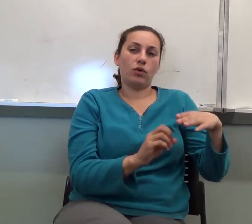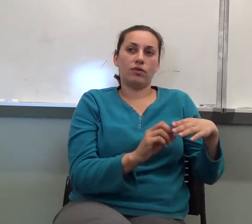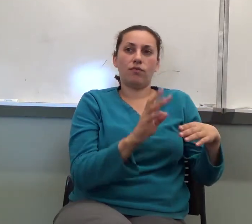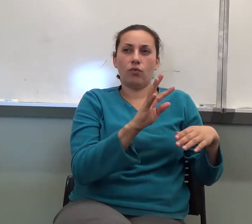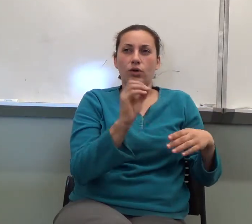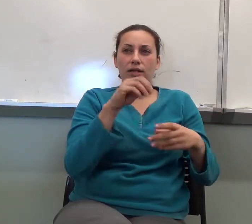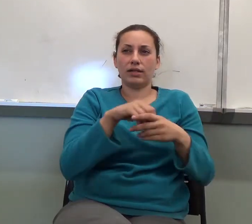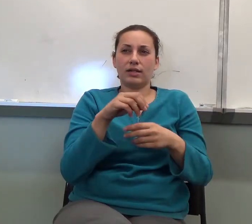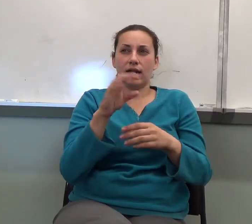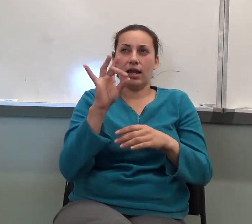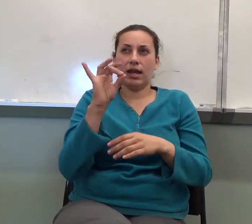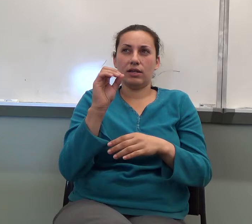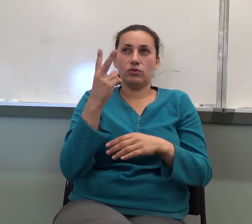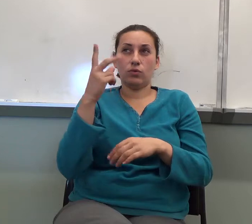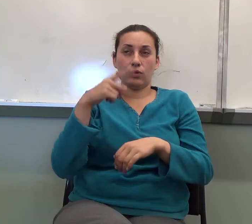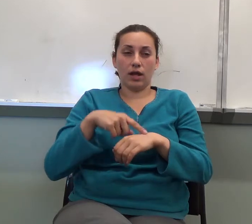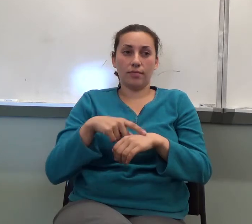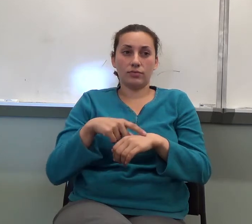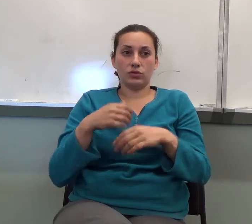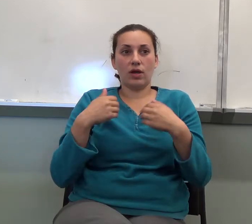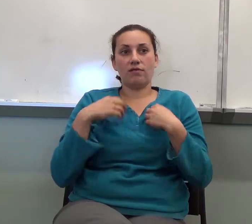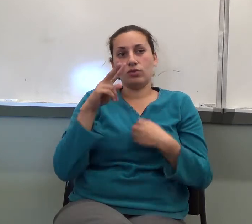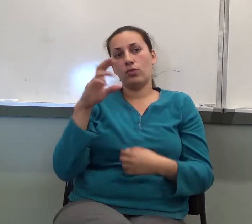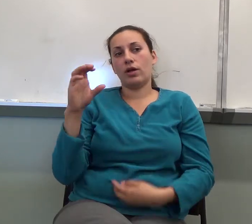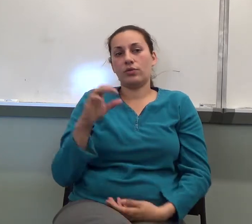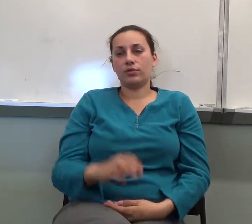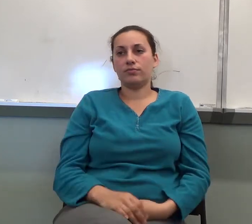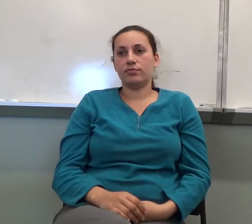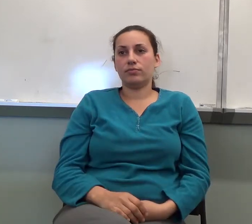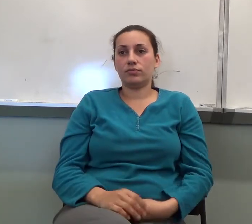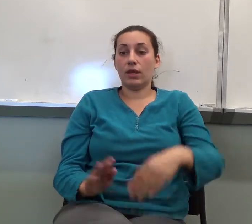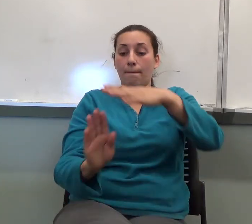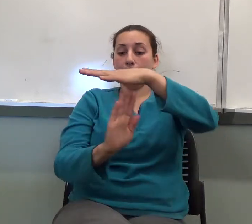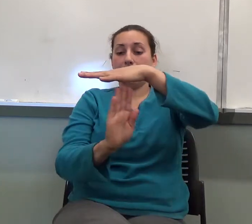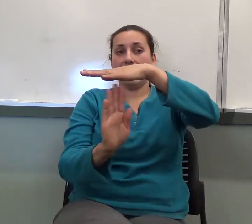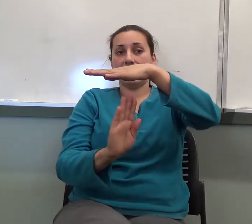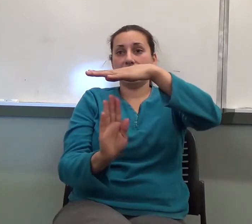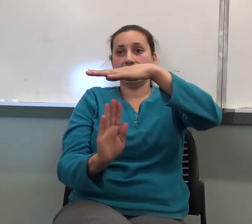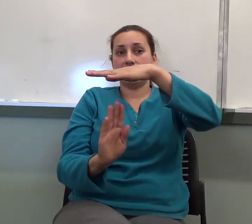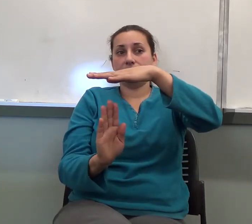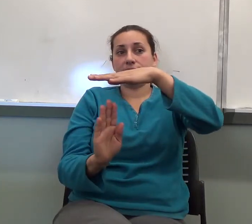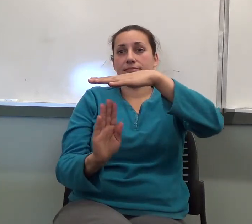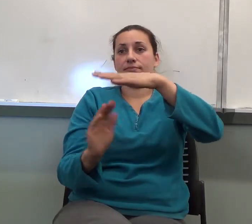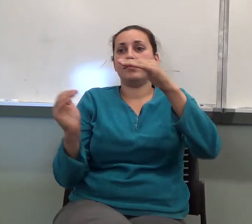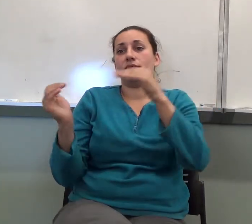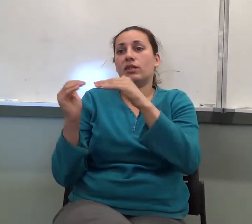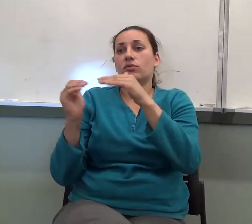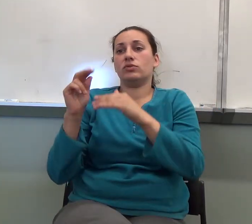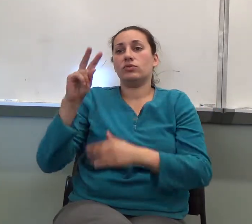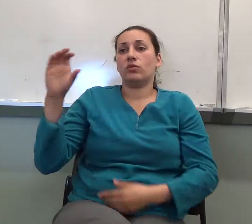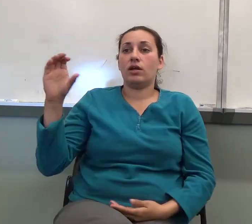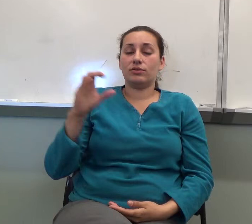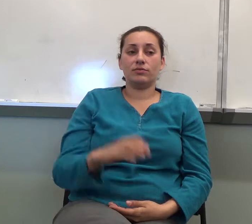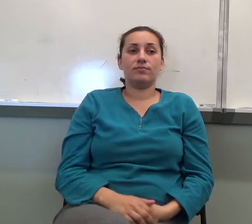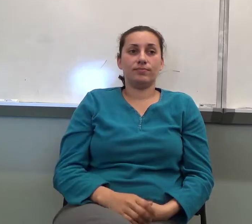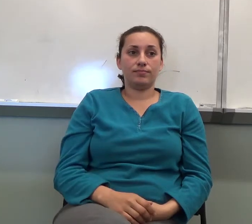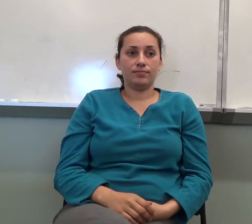gives you 200. So the base is 200. The mathematics is extremely simple. You can use